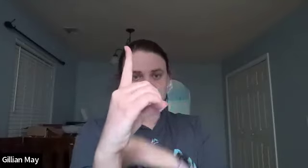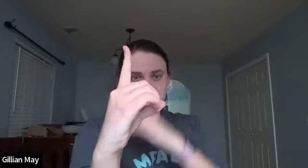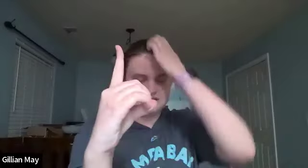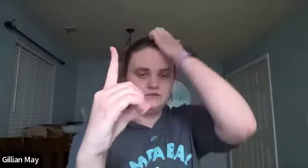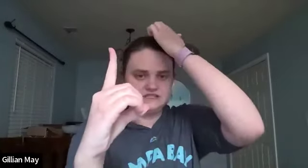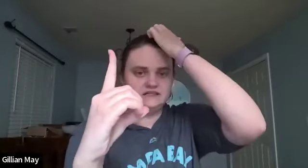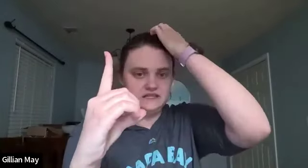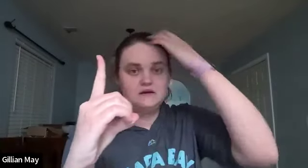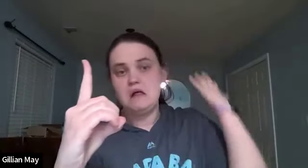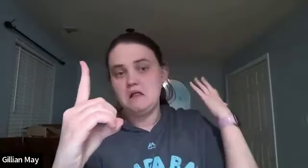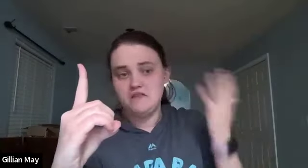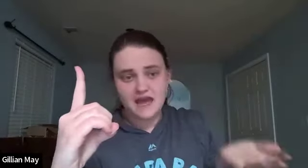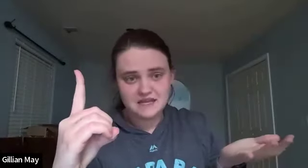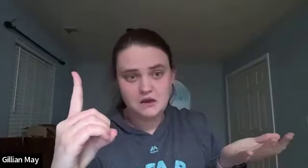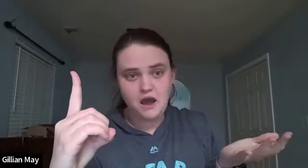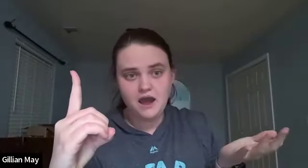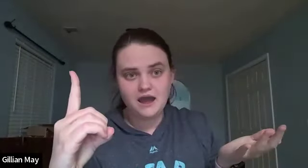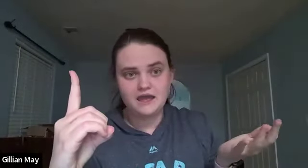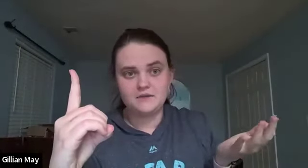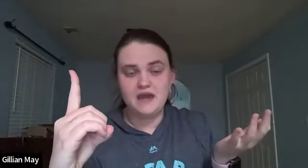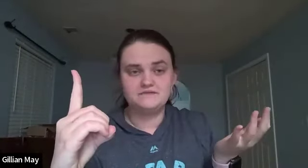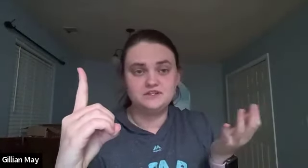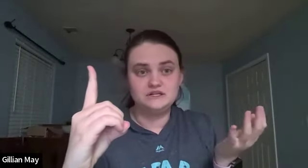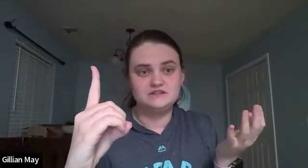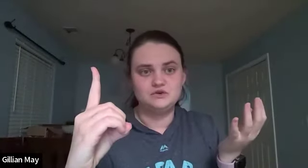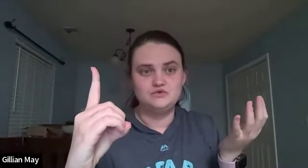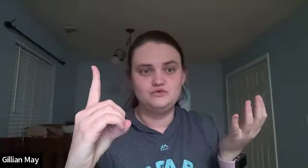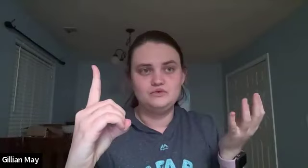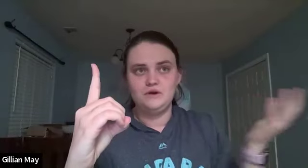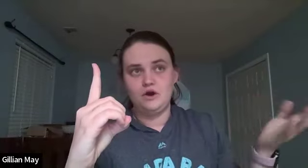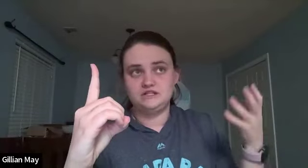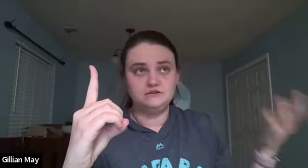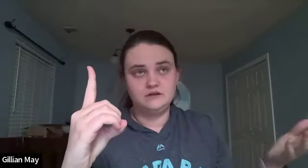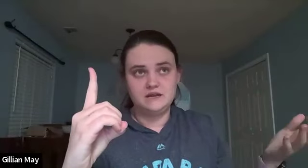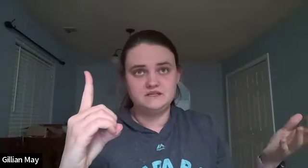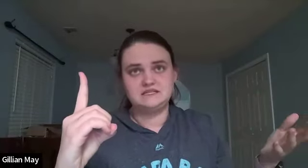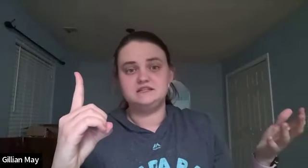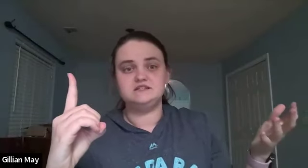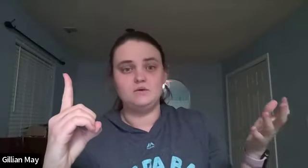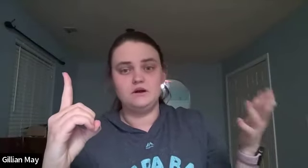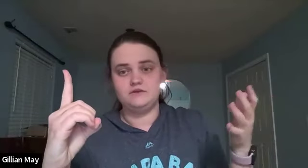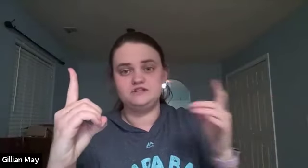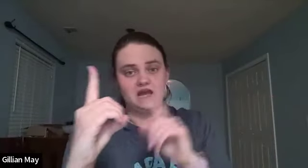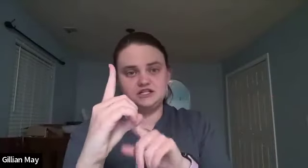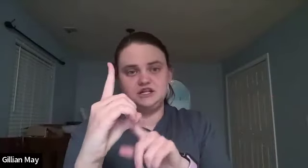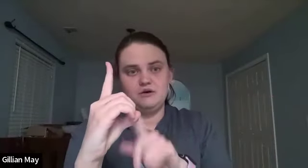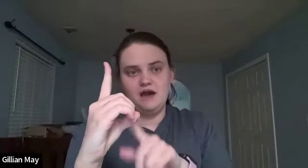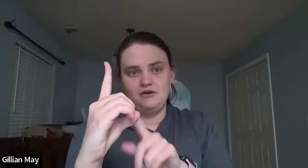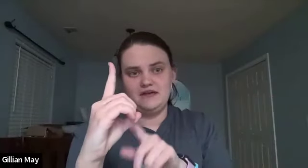this, it looks like a D. That's how I have students who are still learning ABCs or others actually know how that's